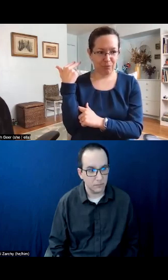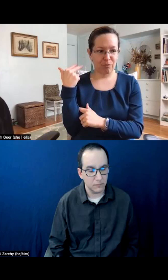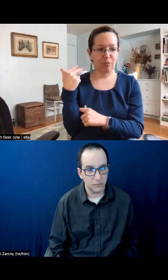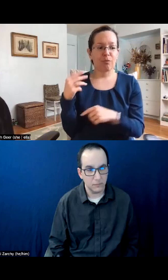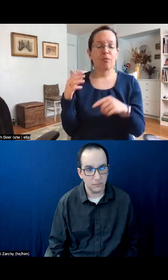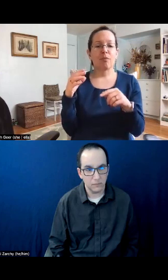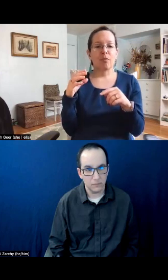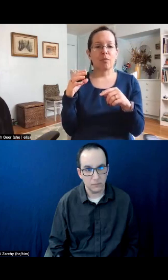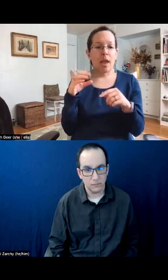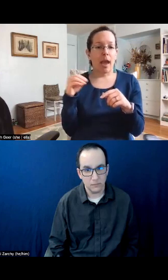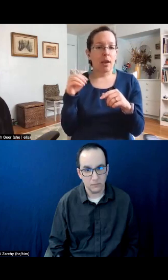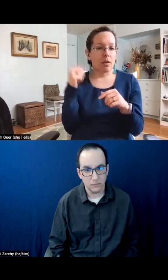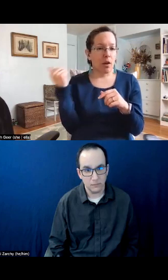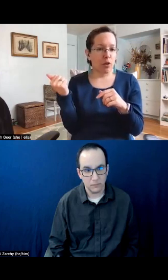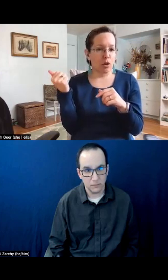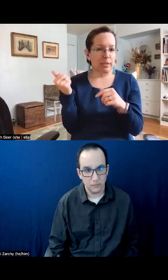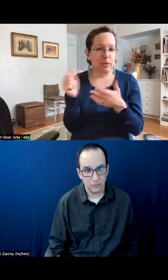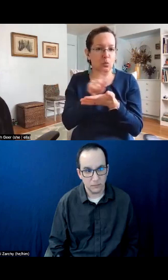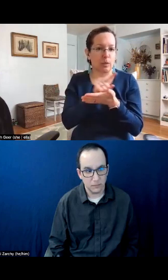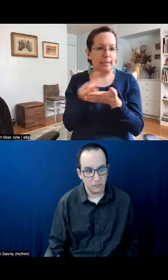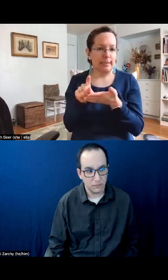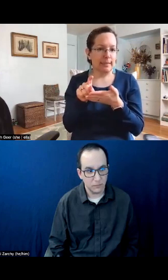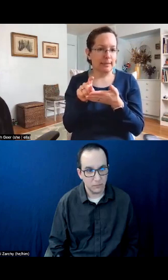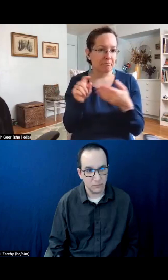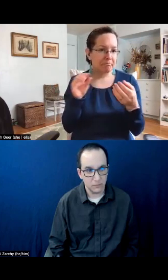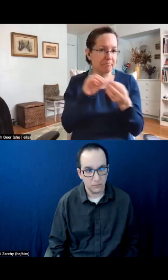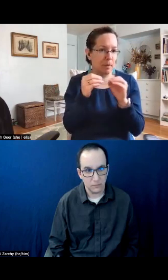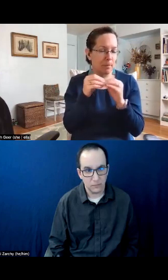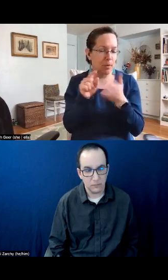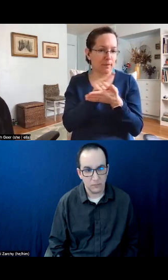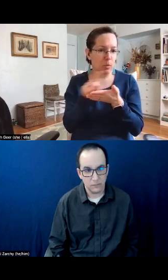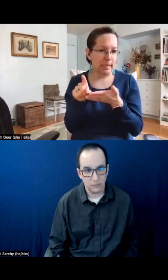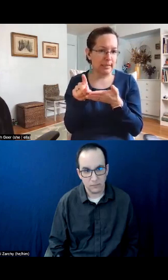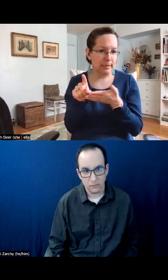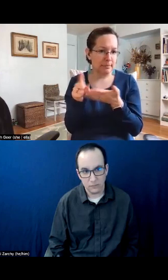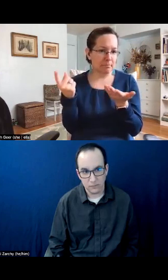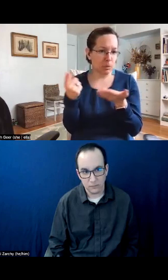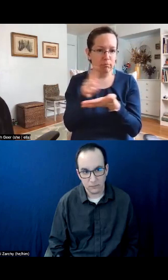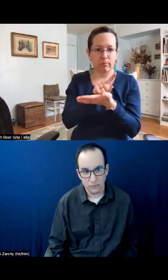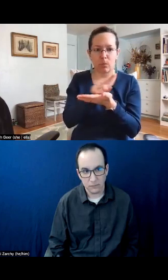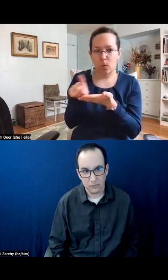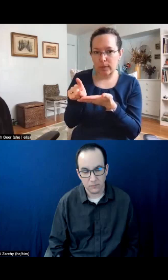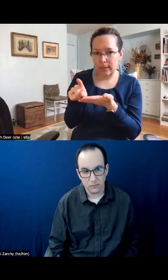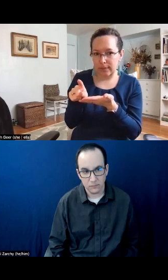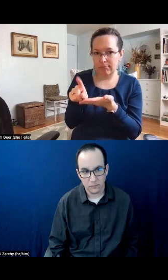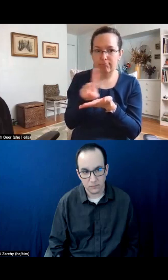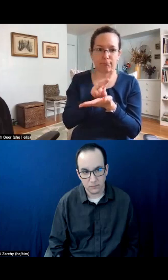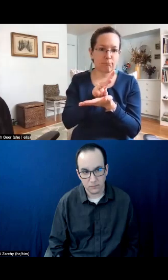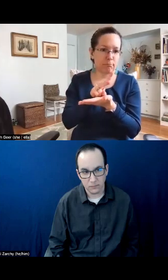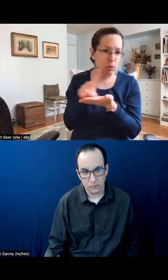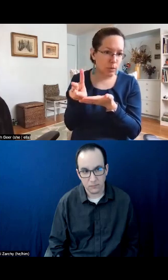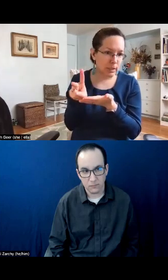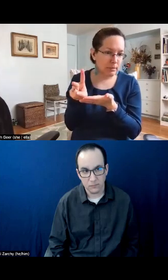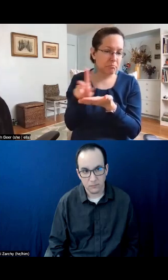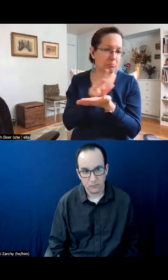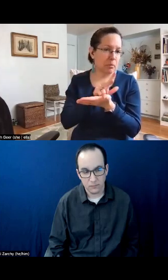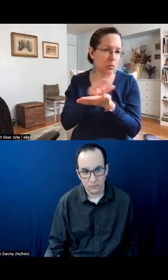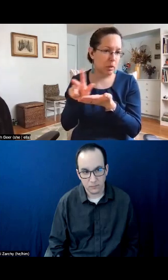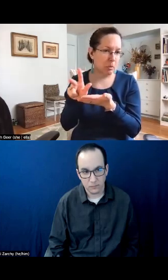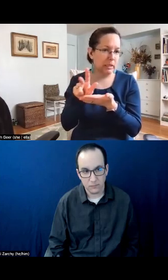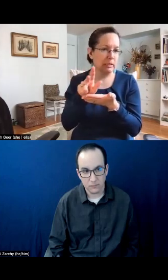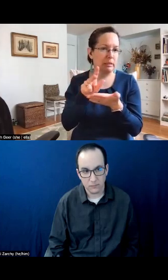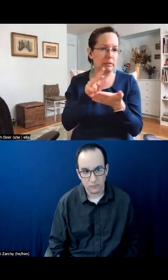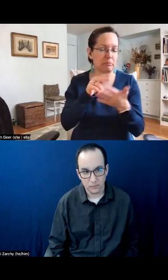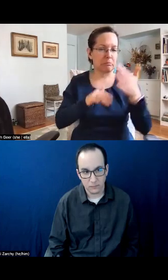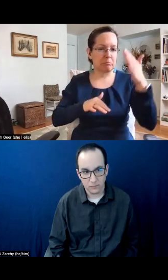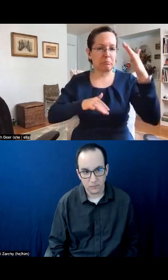the number that we use. Such is the case with how many years ago, how many years in the past, how many number of weeks are we talking about?